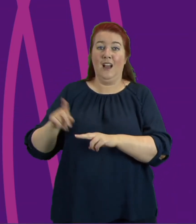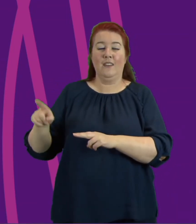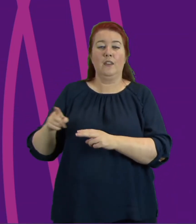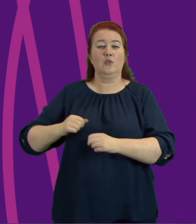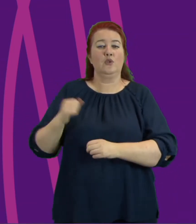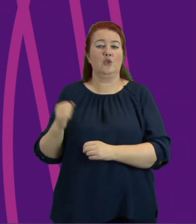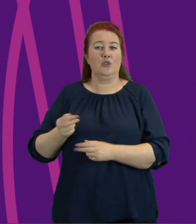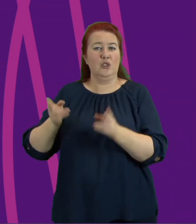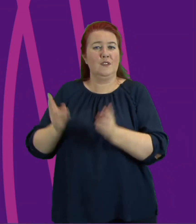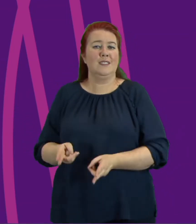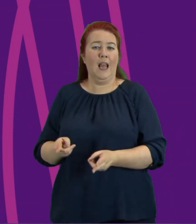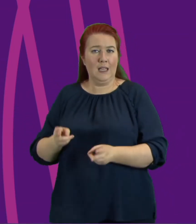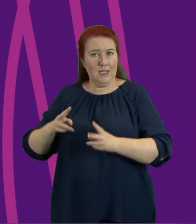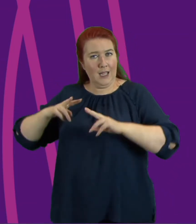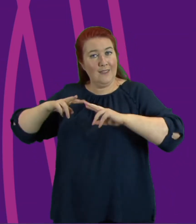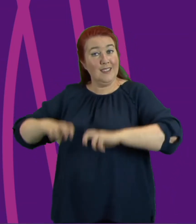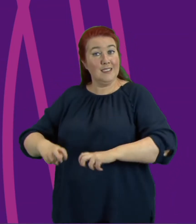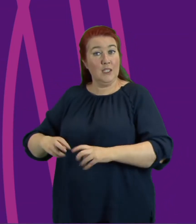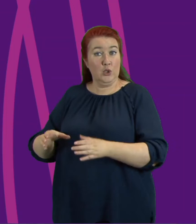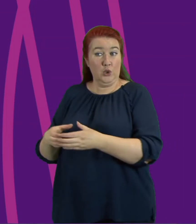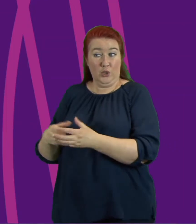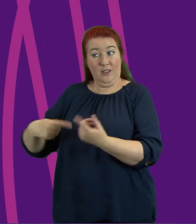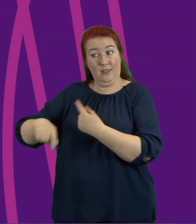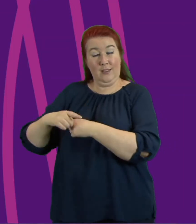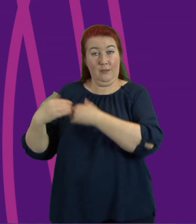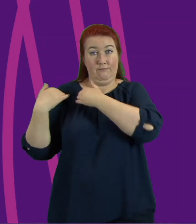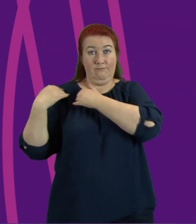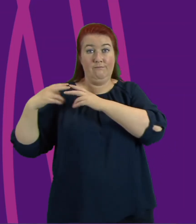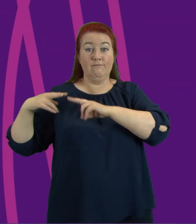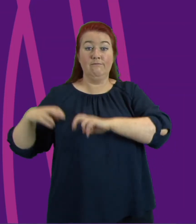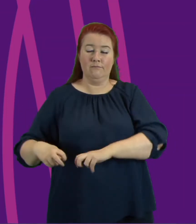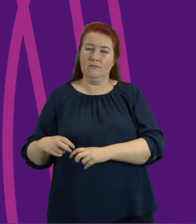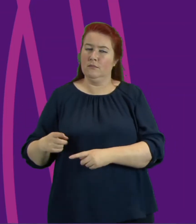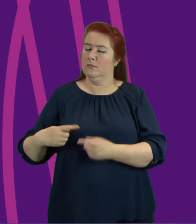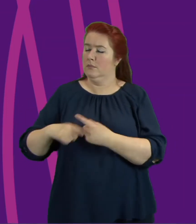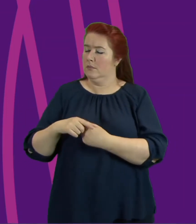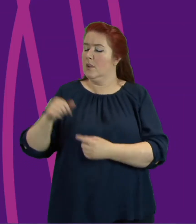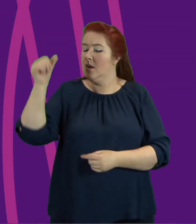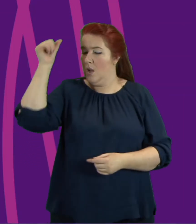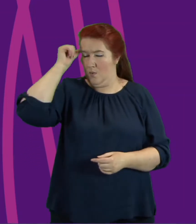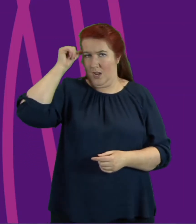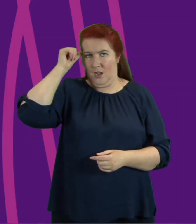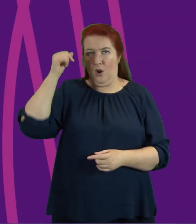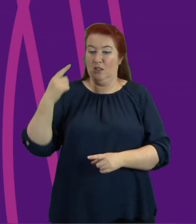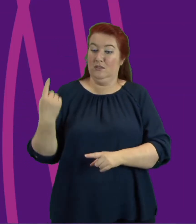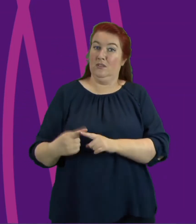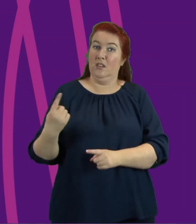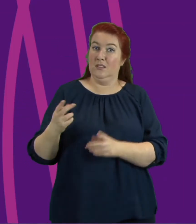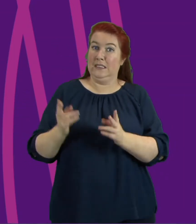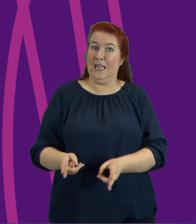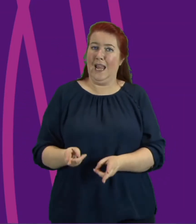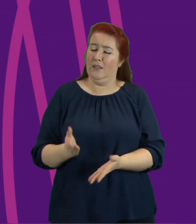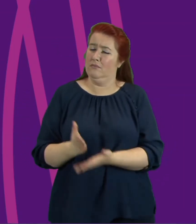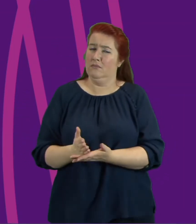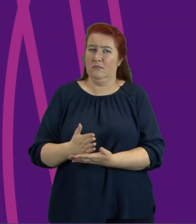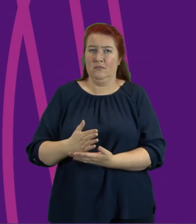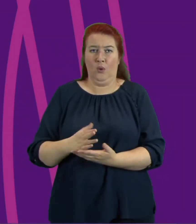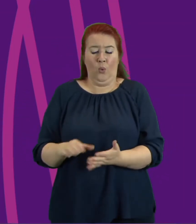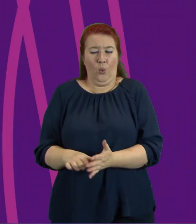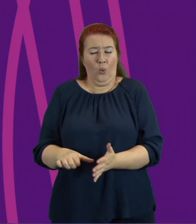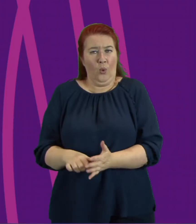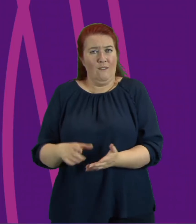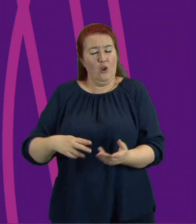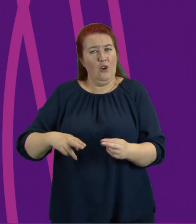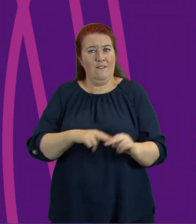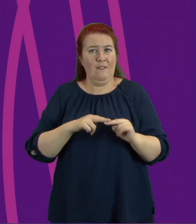Unit who undertake this work on my behalf are acutely conscious of the impact of a sudden death and of a subsequent